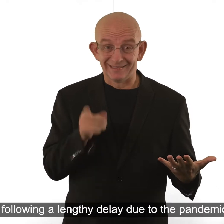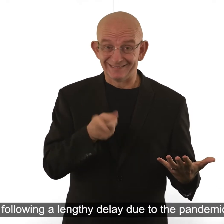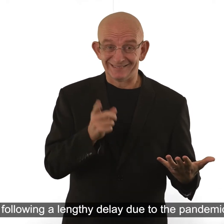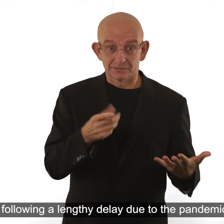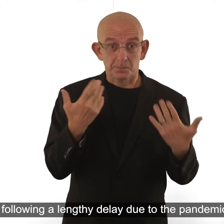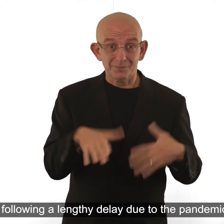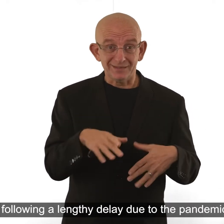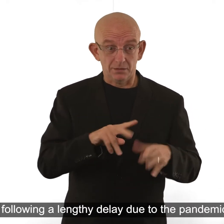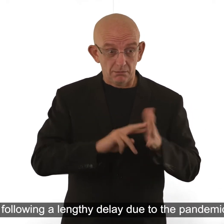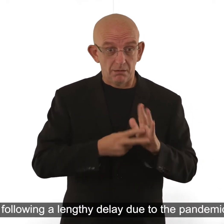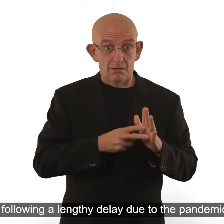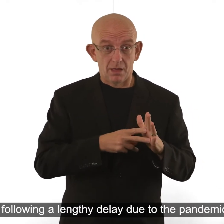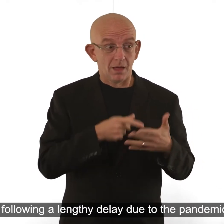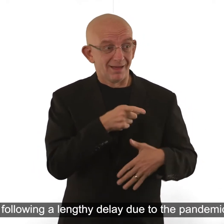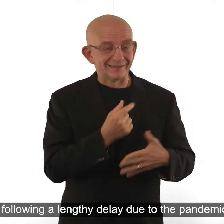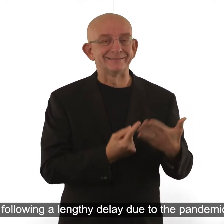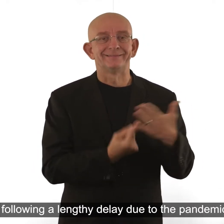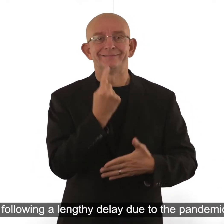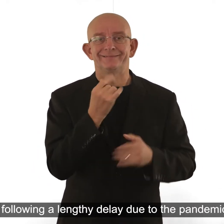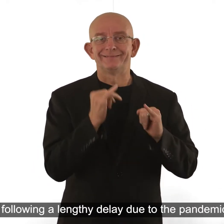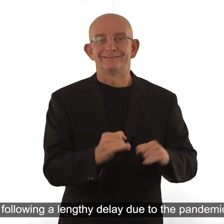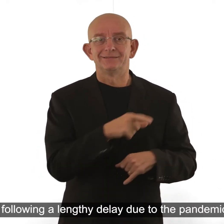Following a lengthy delay due to the pandemic,